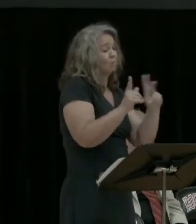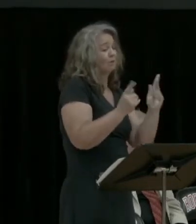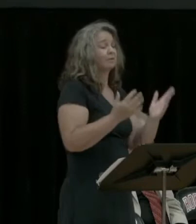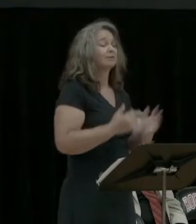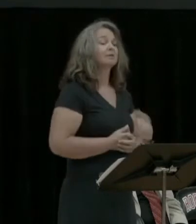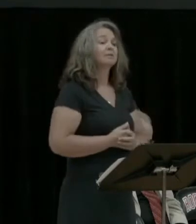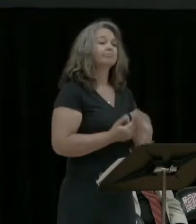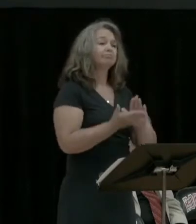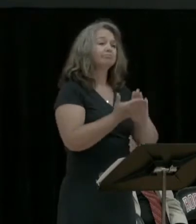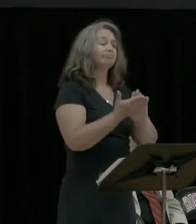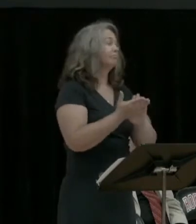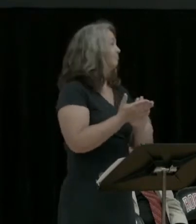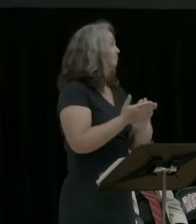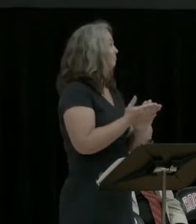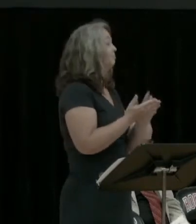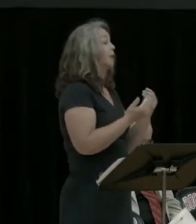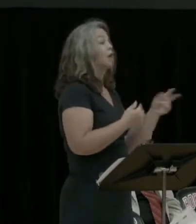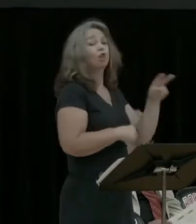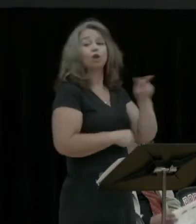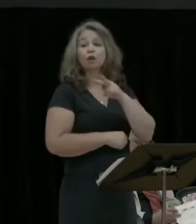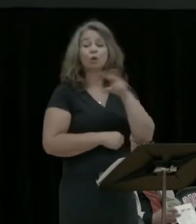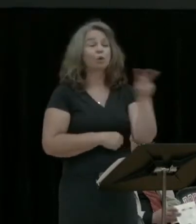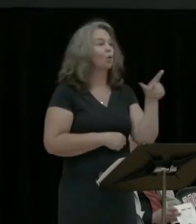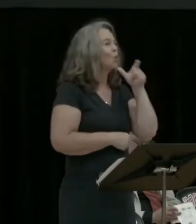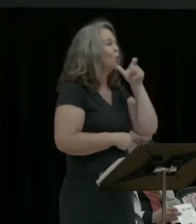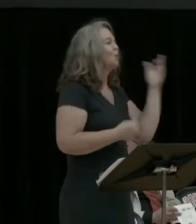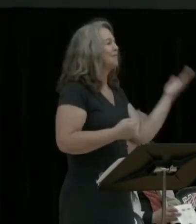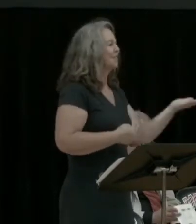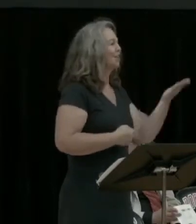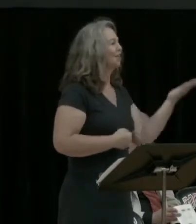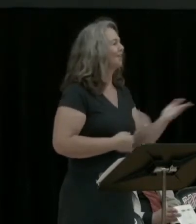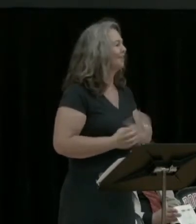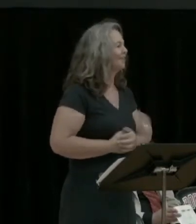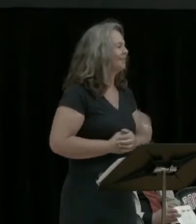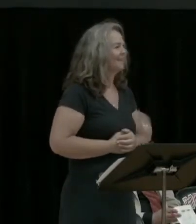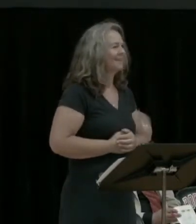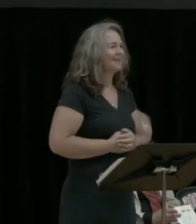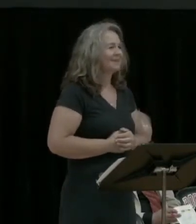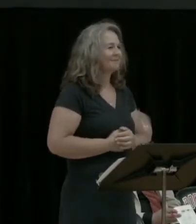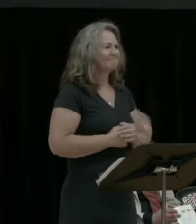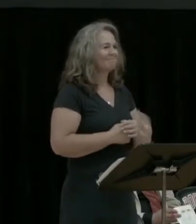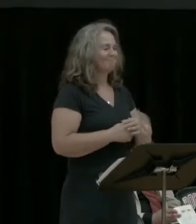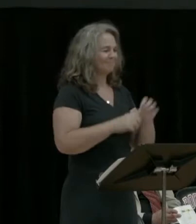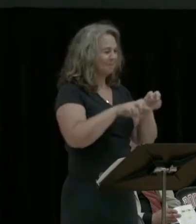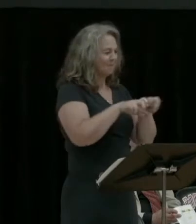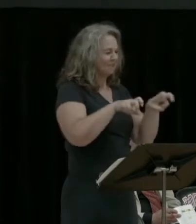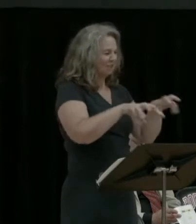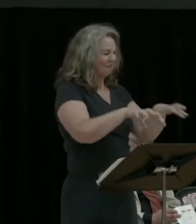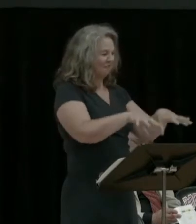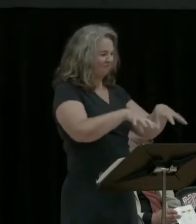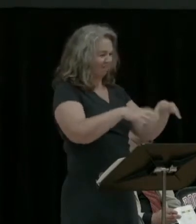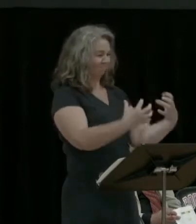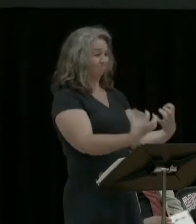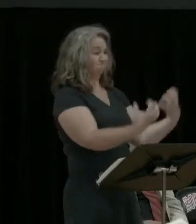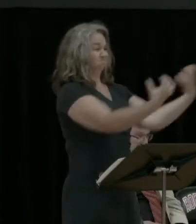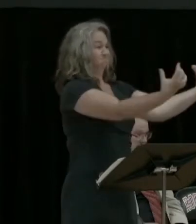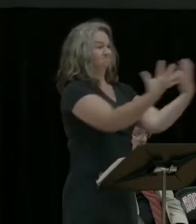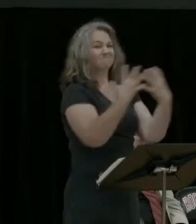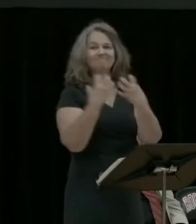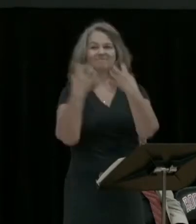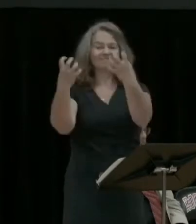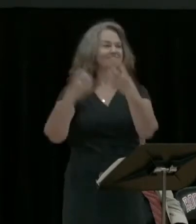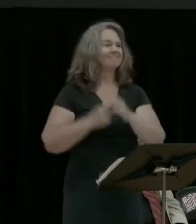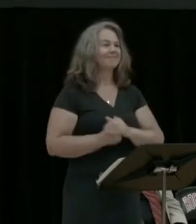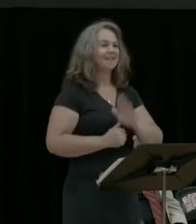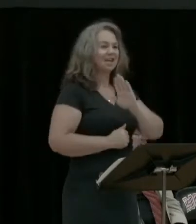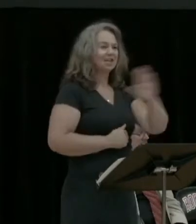But again, look at around. Who is here? These bleachers are full. This is your Rocket